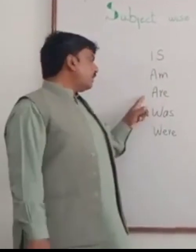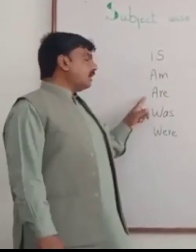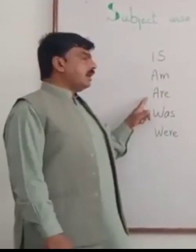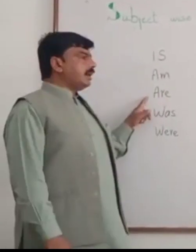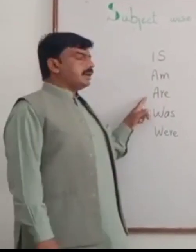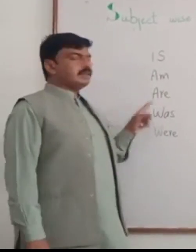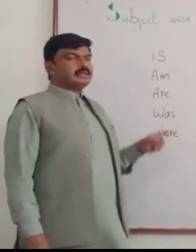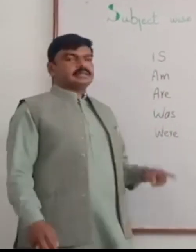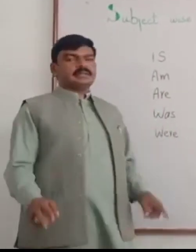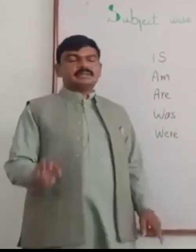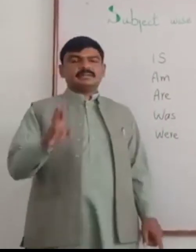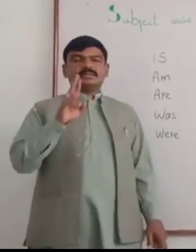are